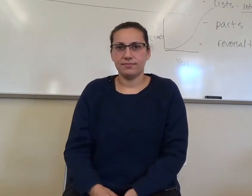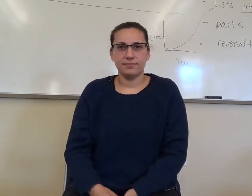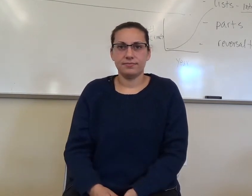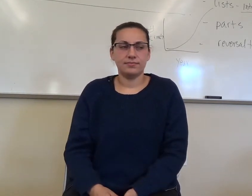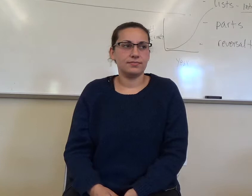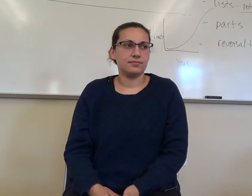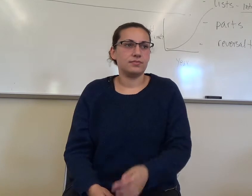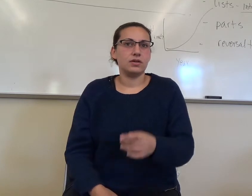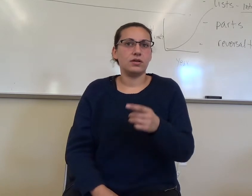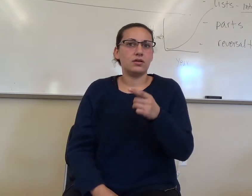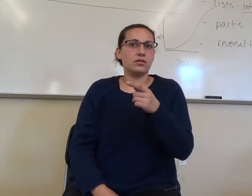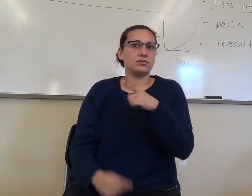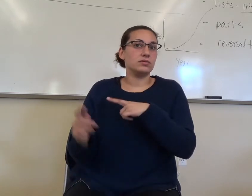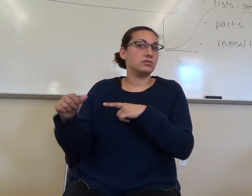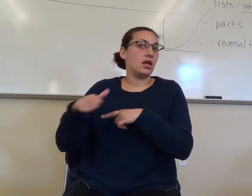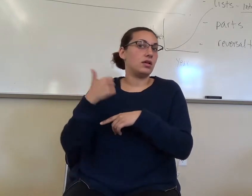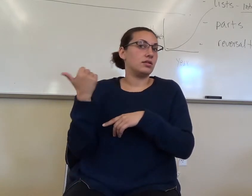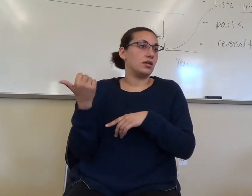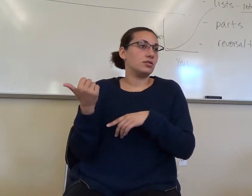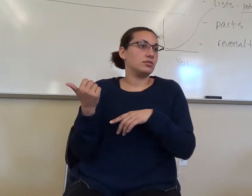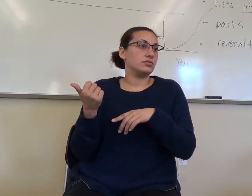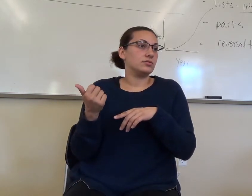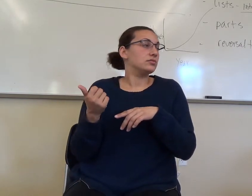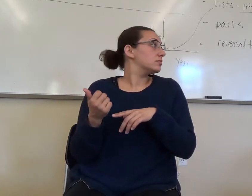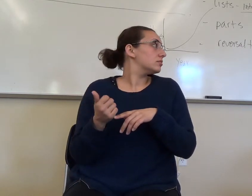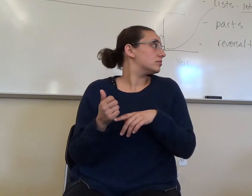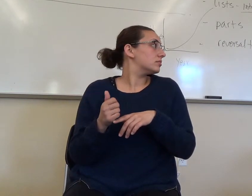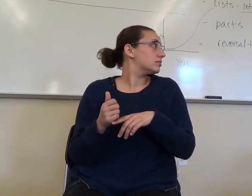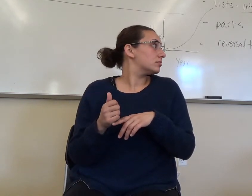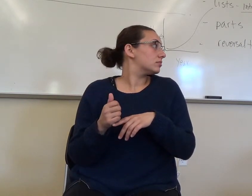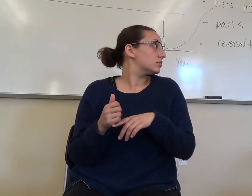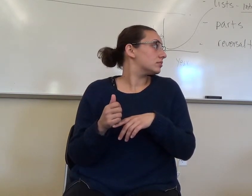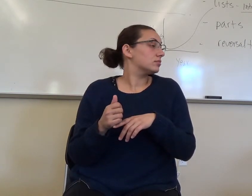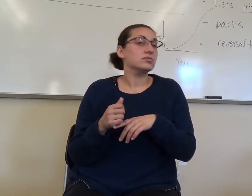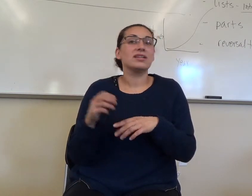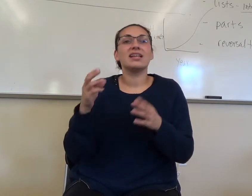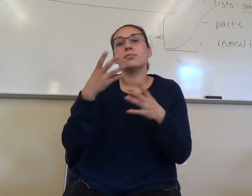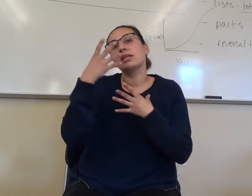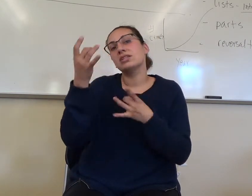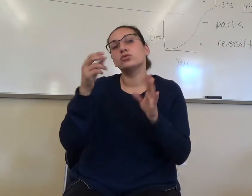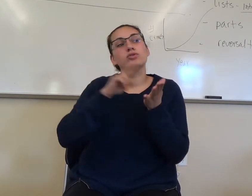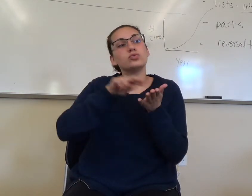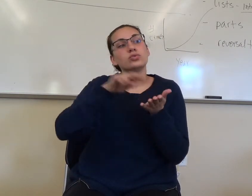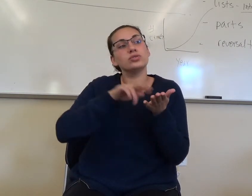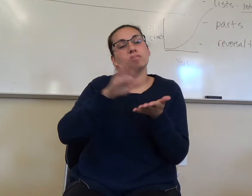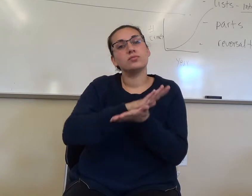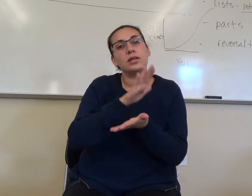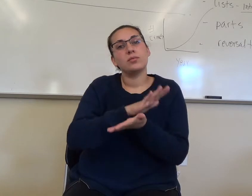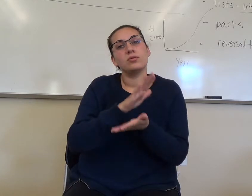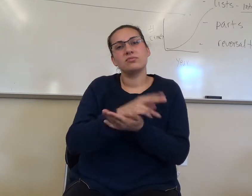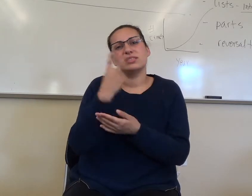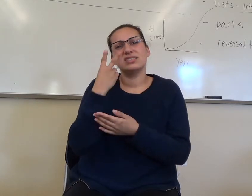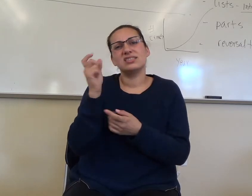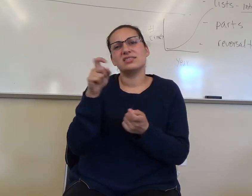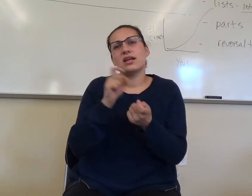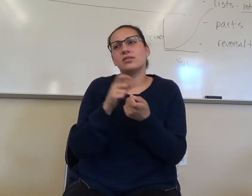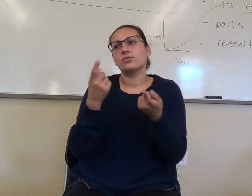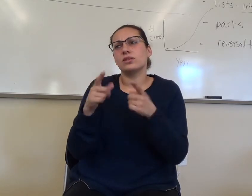this is another one of these things that would be an interesting research paper to find out exactly what the rule